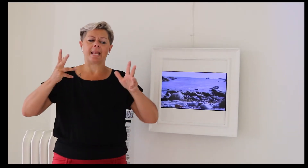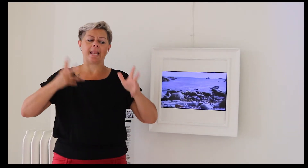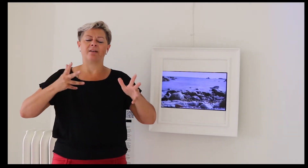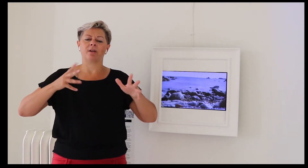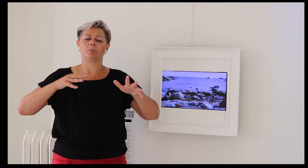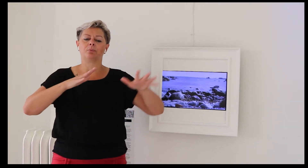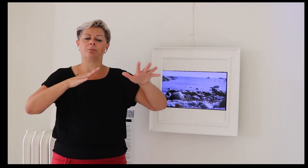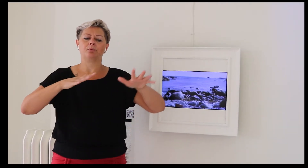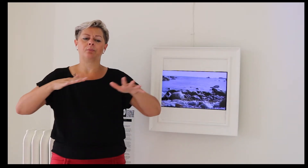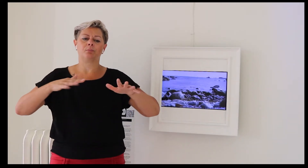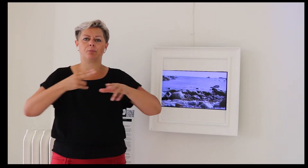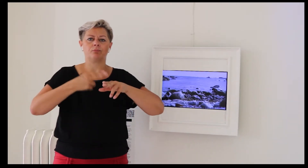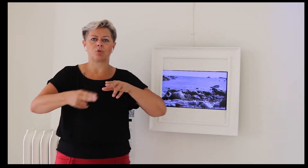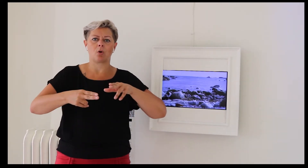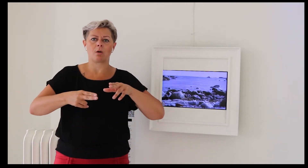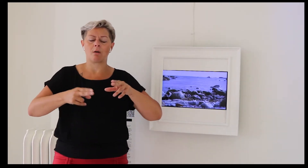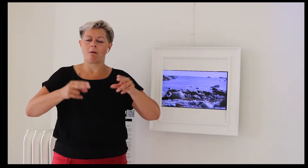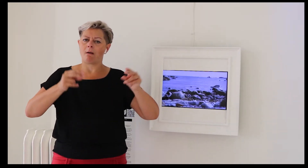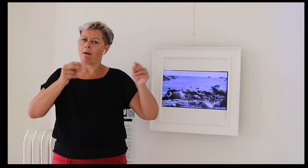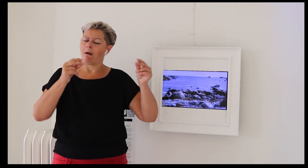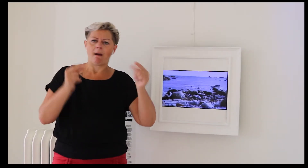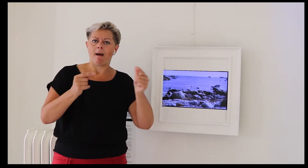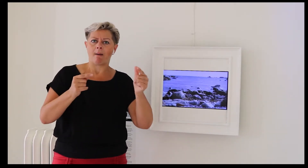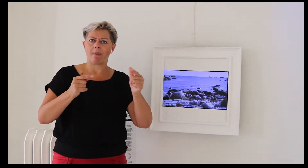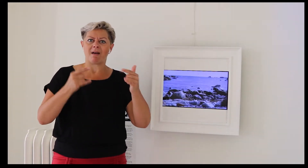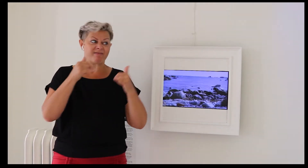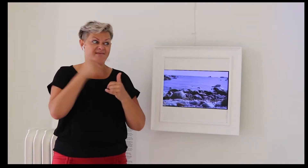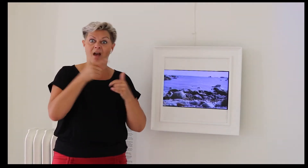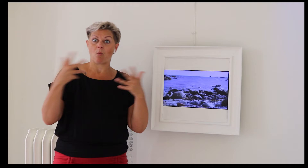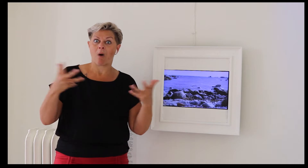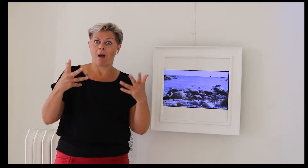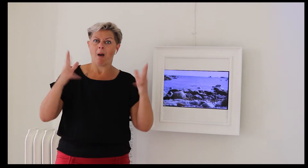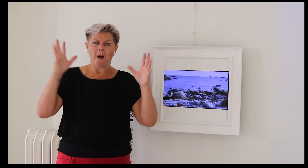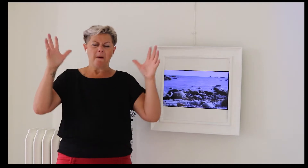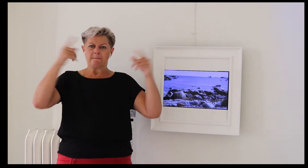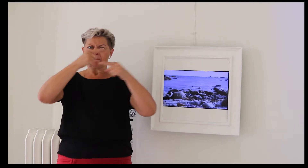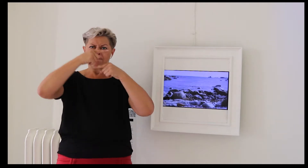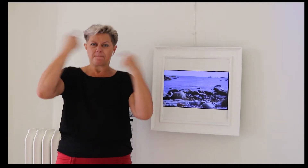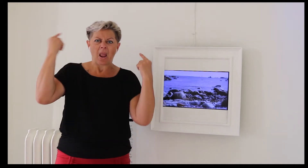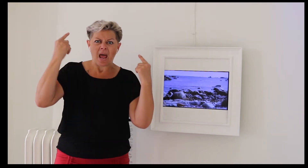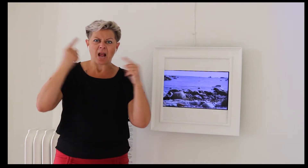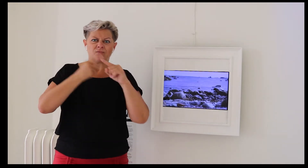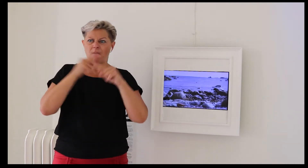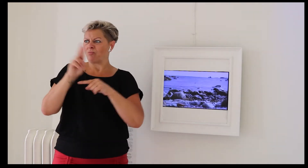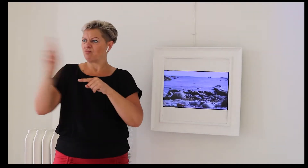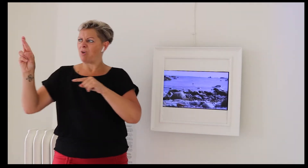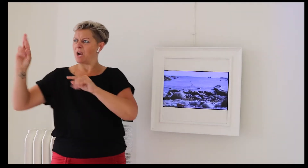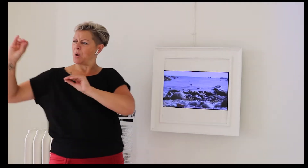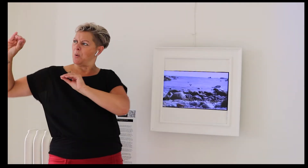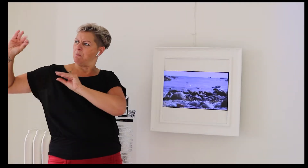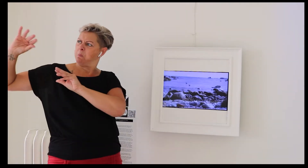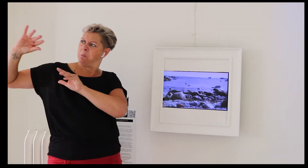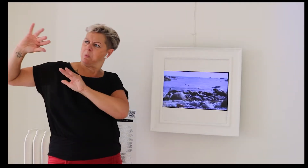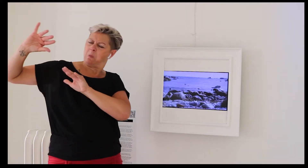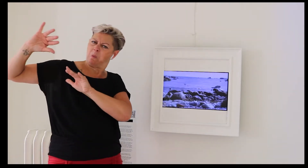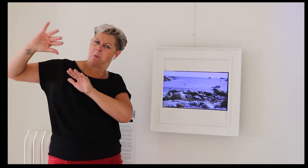a short while. Suddenly, the image is being swallowed up by blackness coming in from the right. As